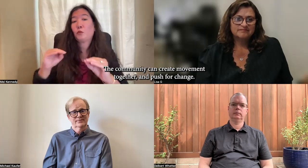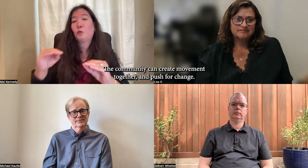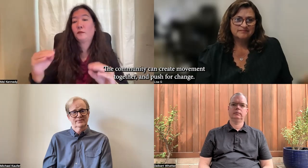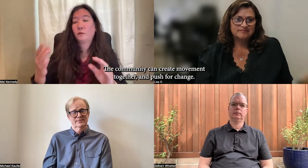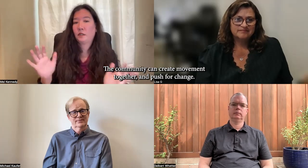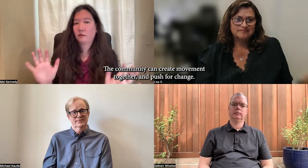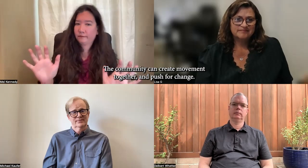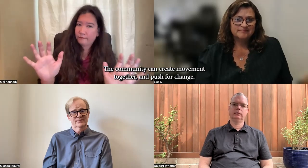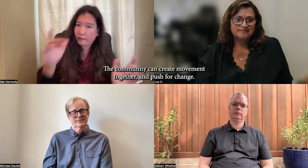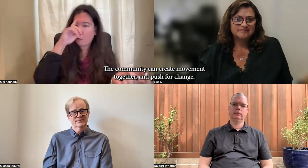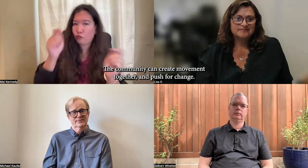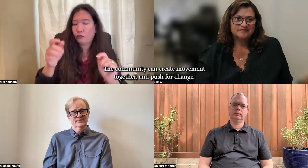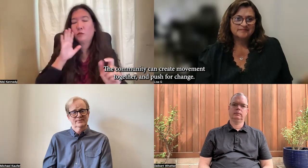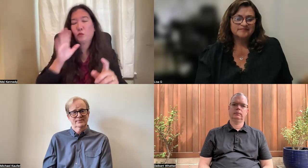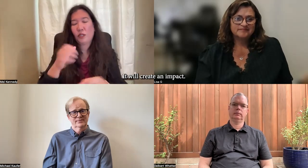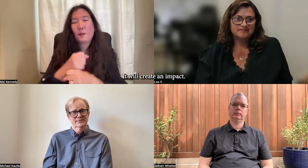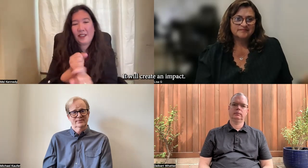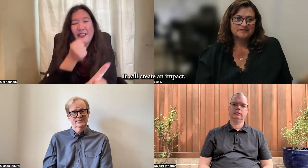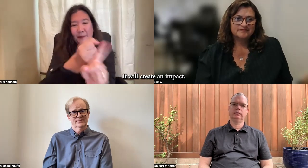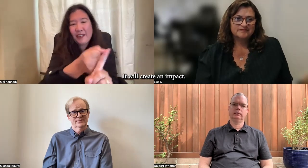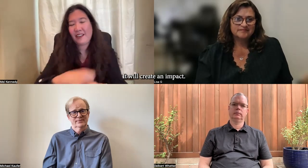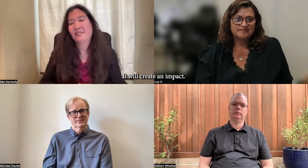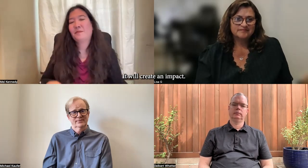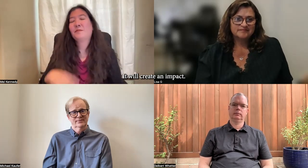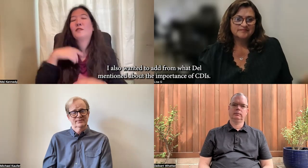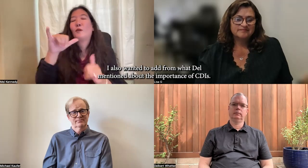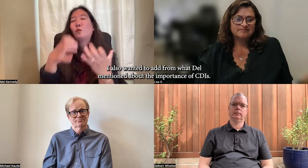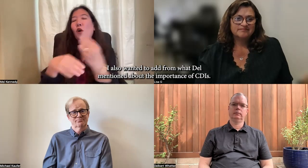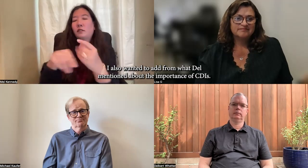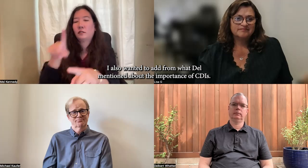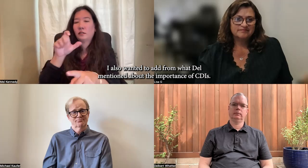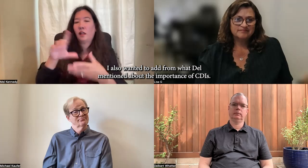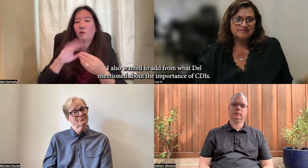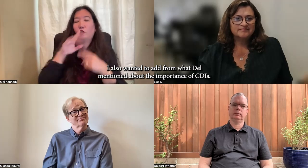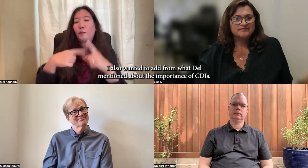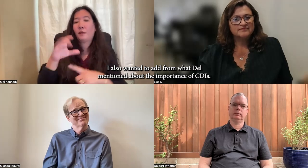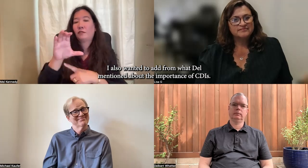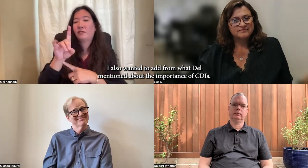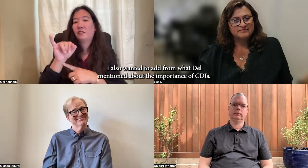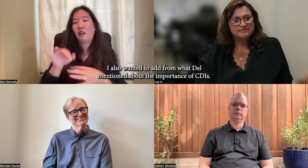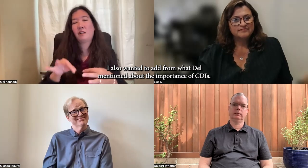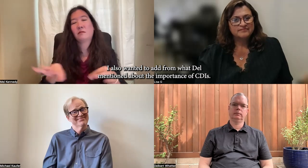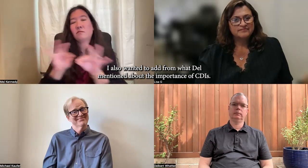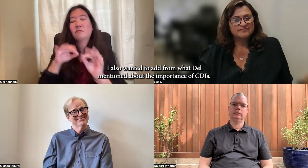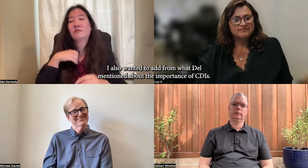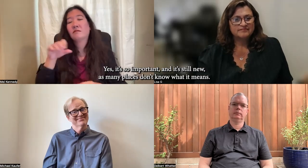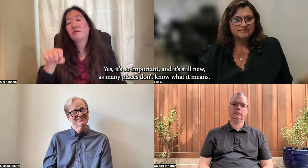can create movement together and push for change. It will create an impact. I also wanted to add from what Dell mentioned about the importance of